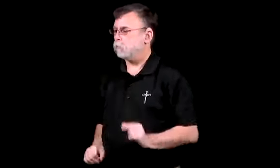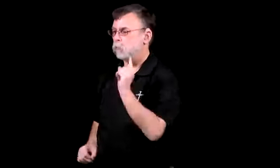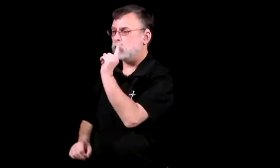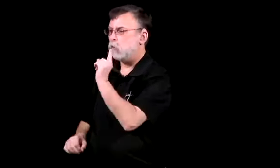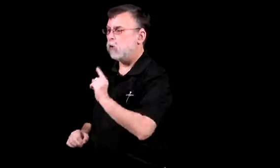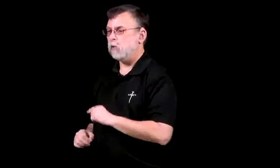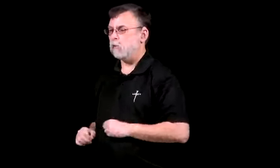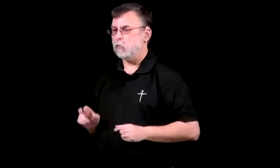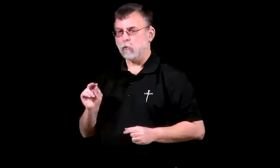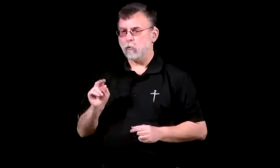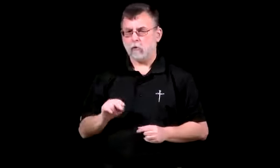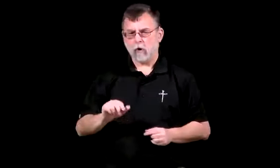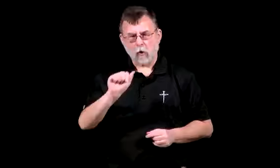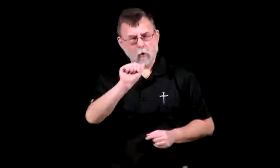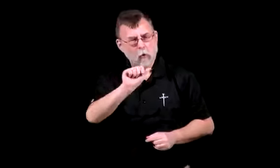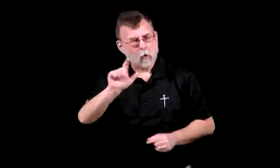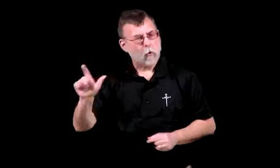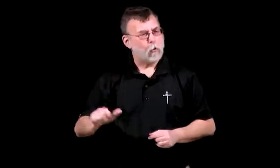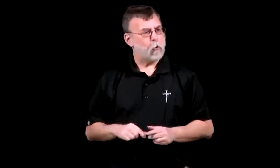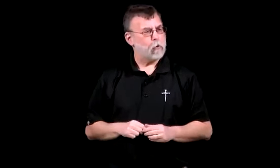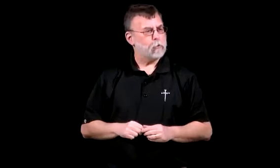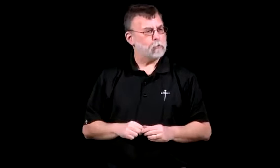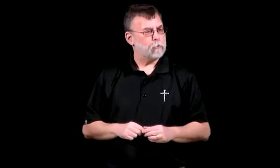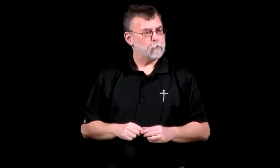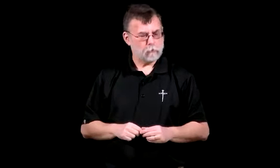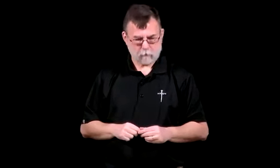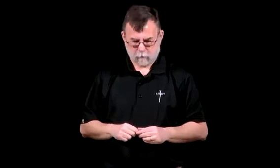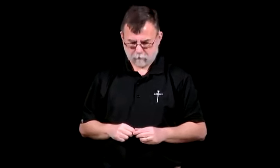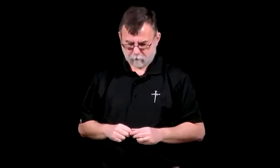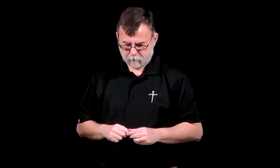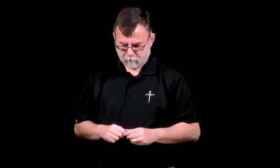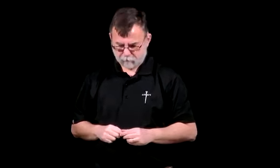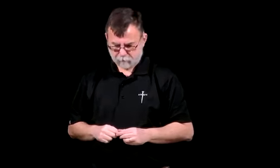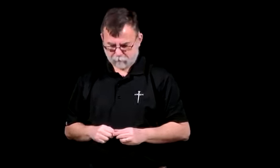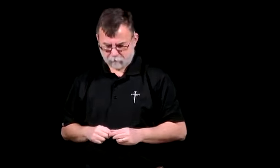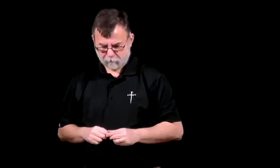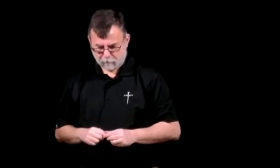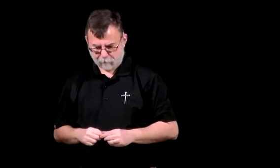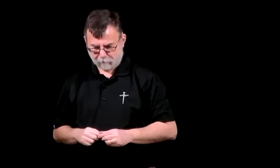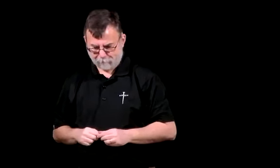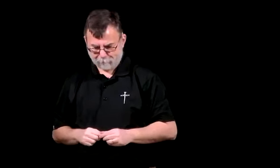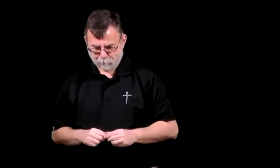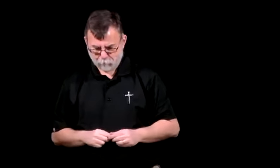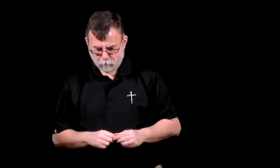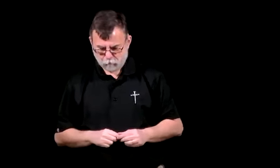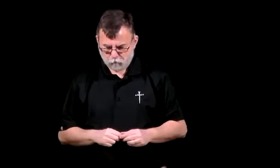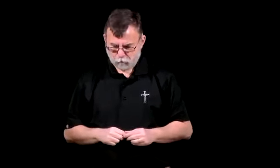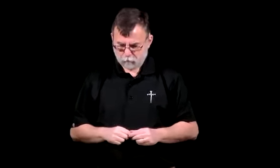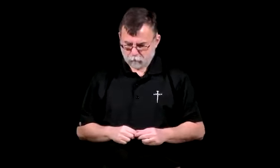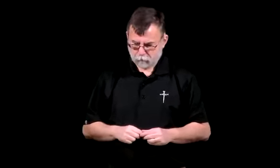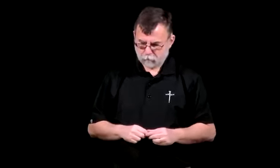and choose and say, oh, you're good enough and you're not. No, no, no. He sent him for all of us.